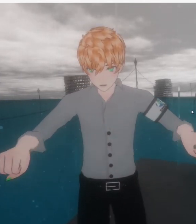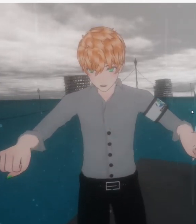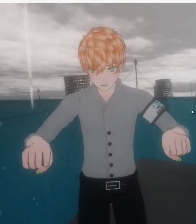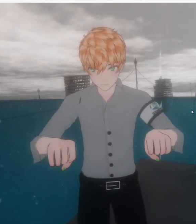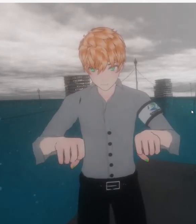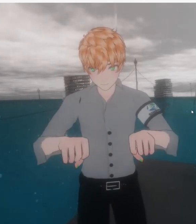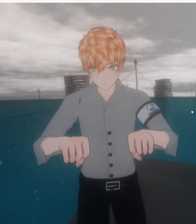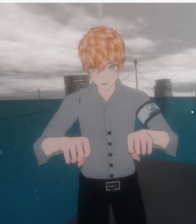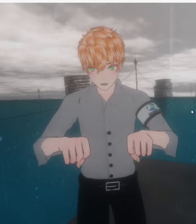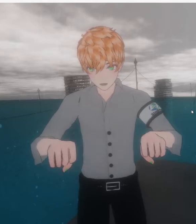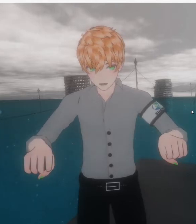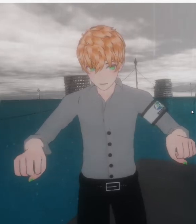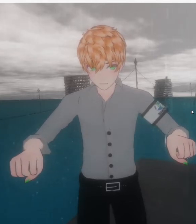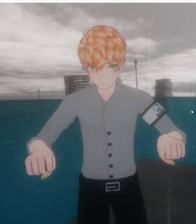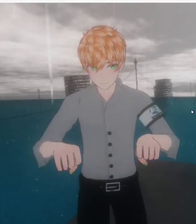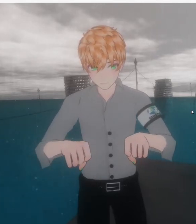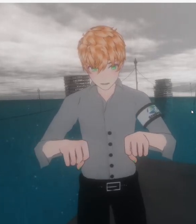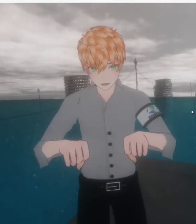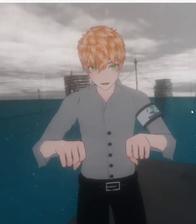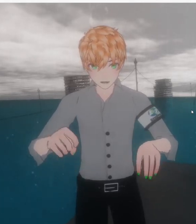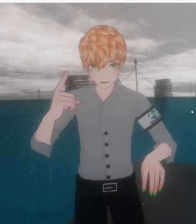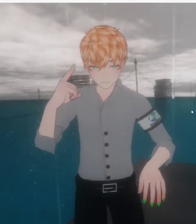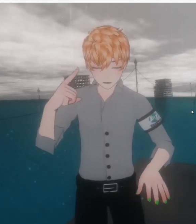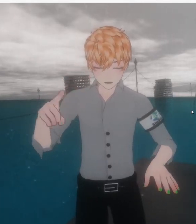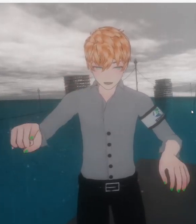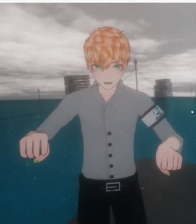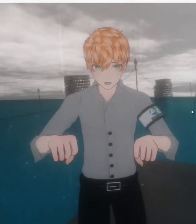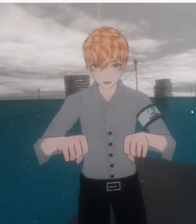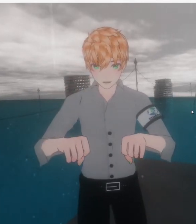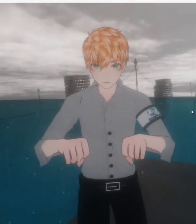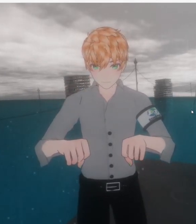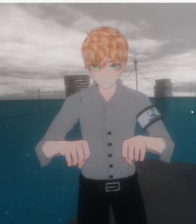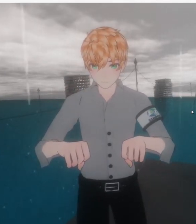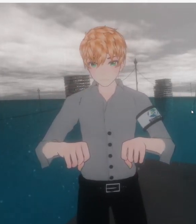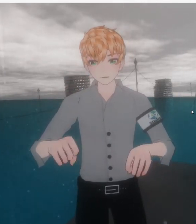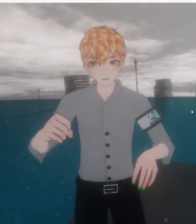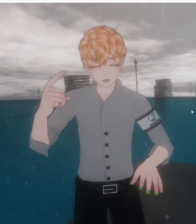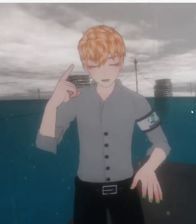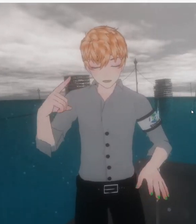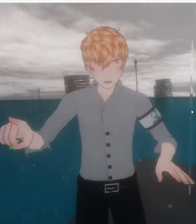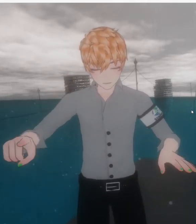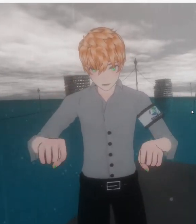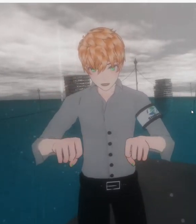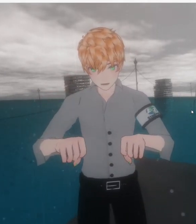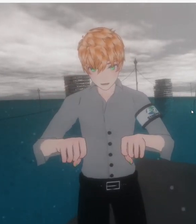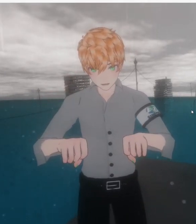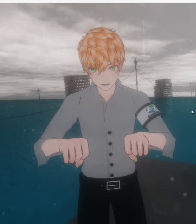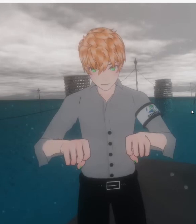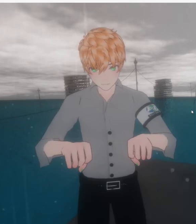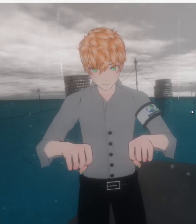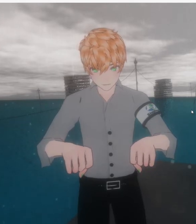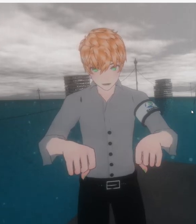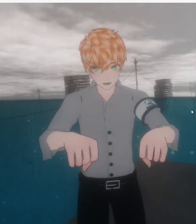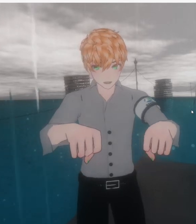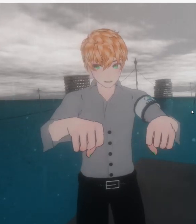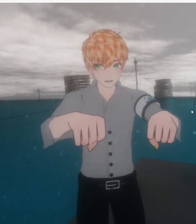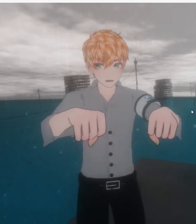with or like same. So if I do like agree is think same. I can't do same because this is